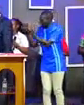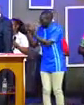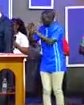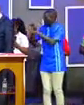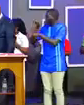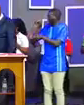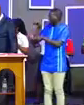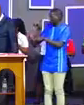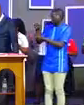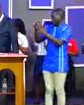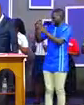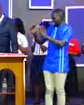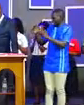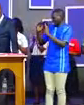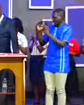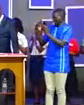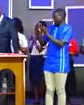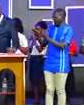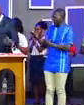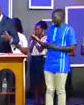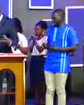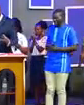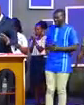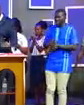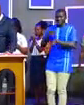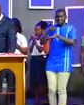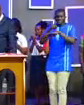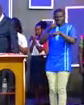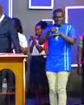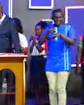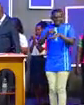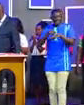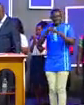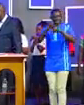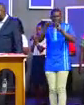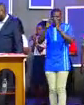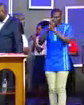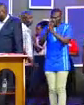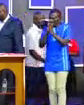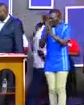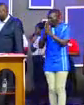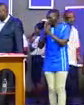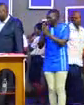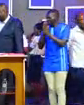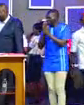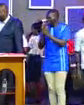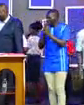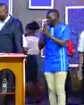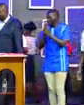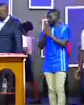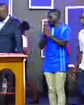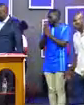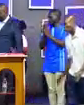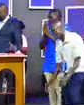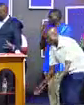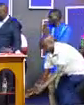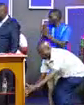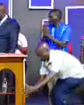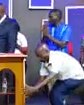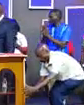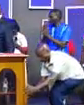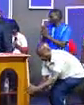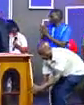puts a hedge of spirit over this household. Ke kaseera ka corporate prayer. It's a time of corporate prayer. Tugenda